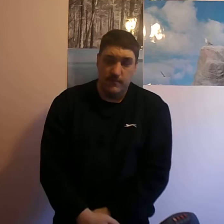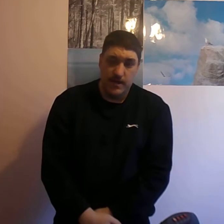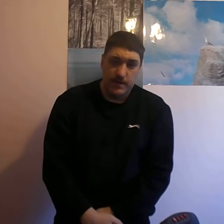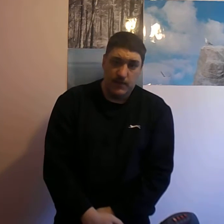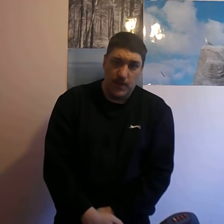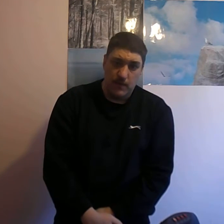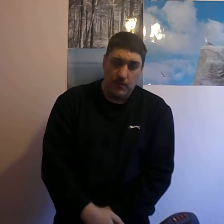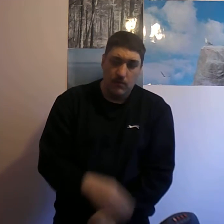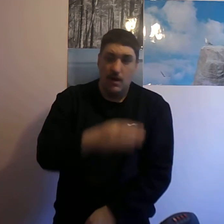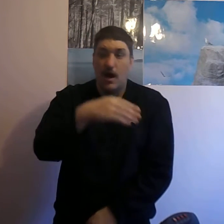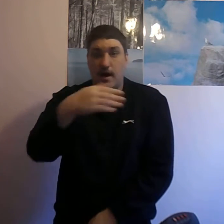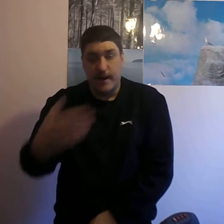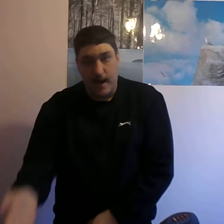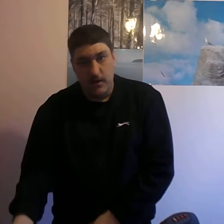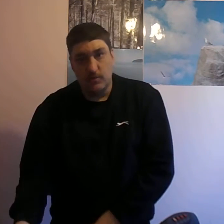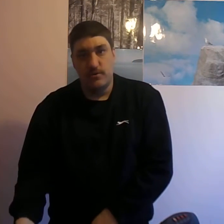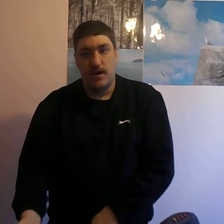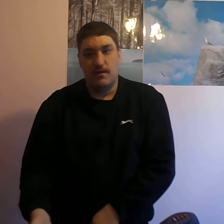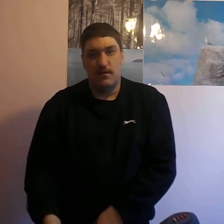these people, and again you're trying to